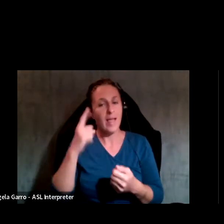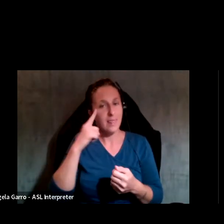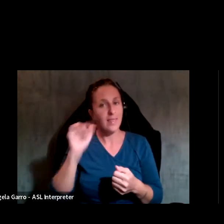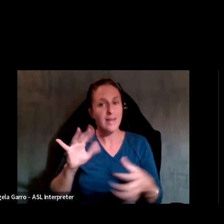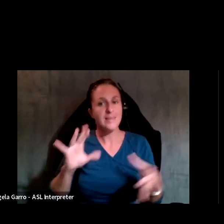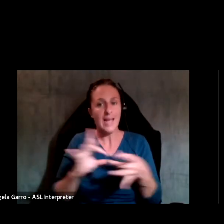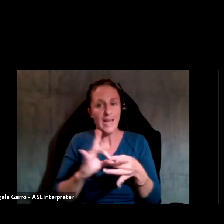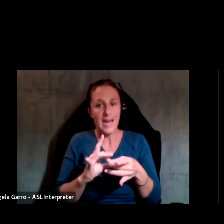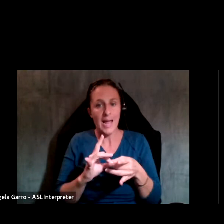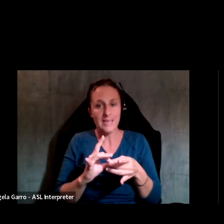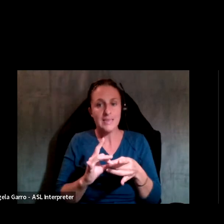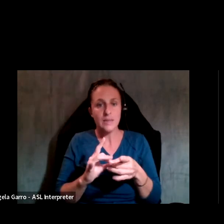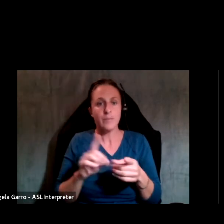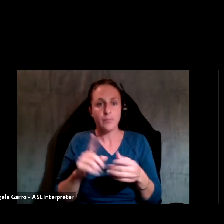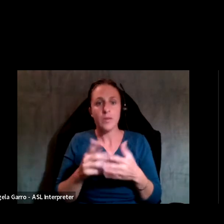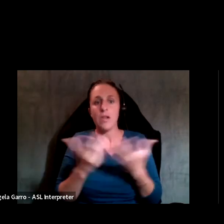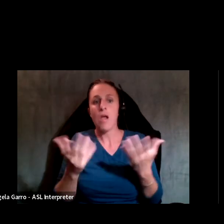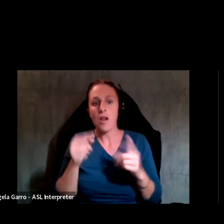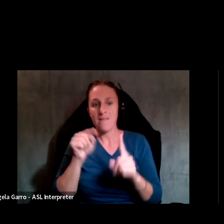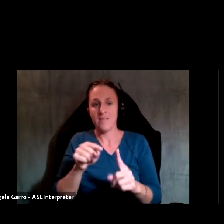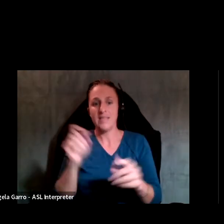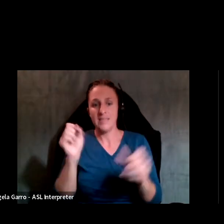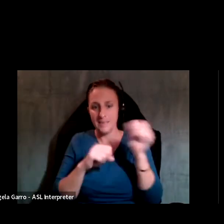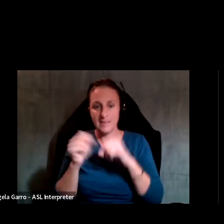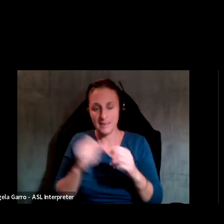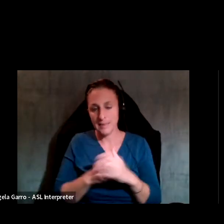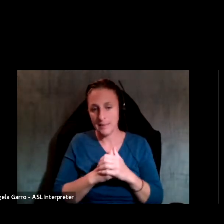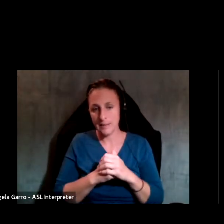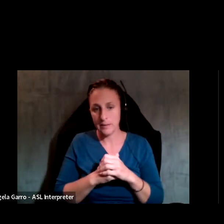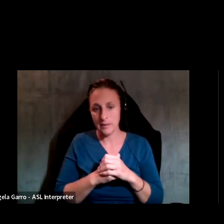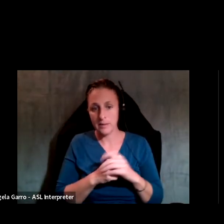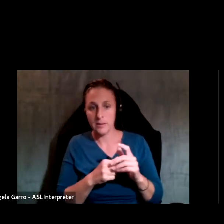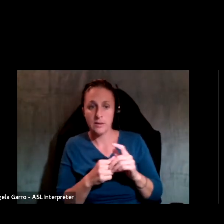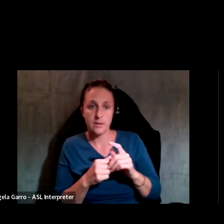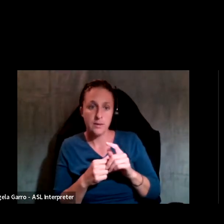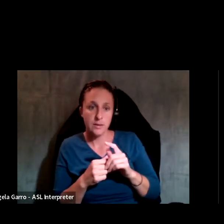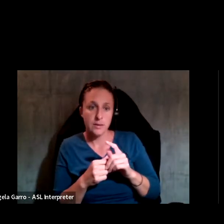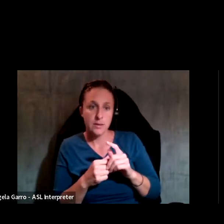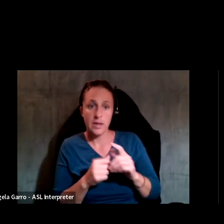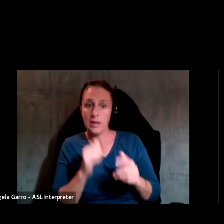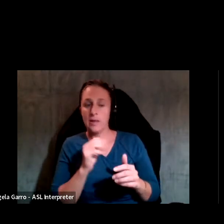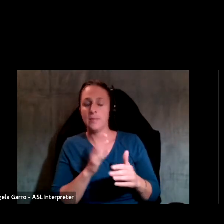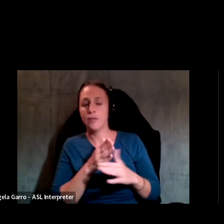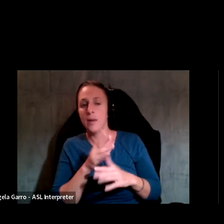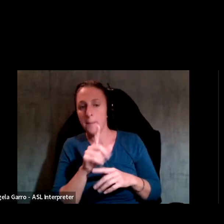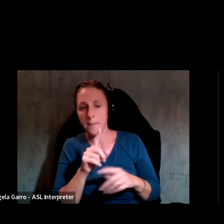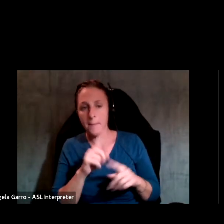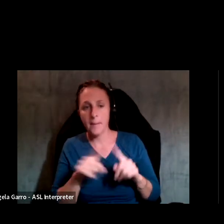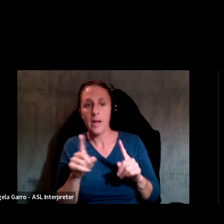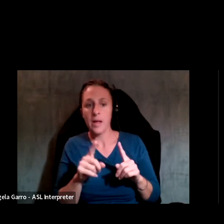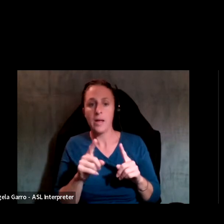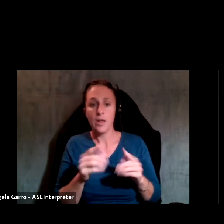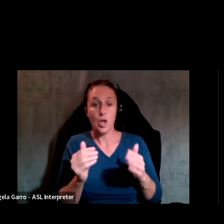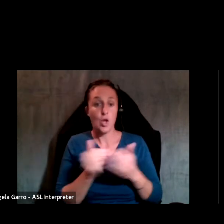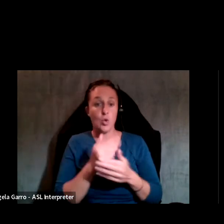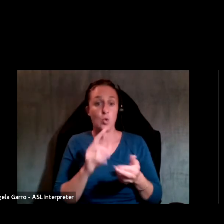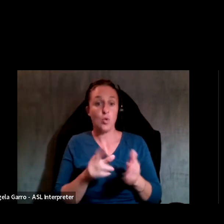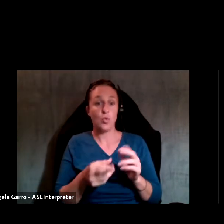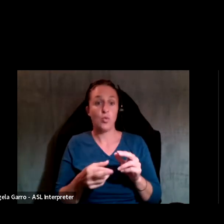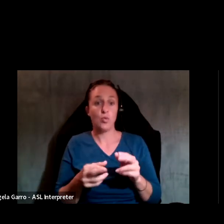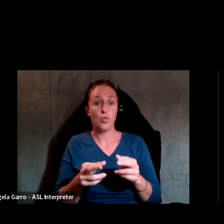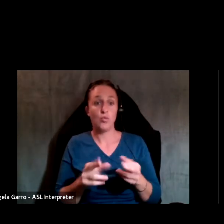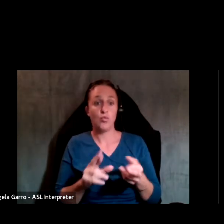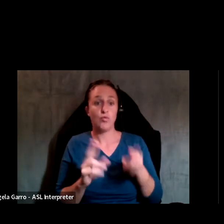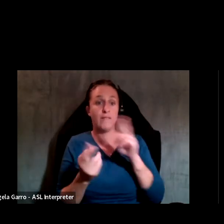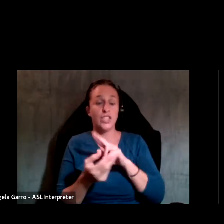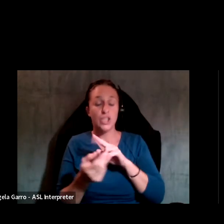to a lot of this statistics. I have to say, just quickly interrupt and say that the new revision to the academic language